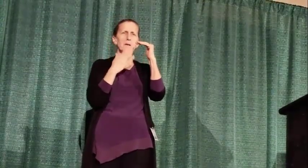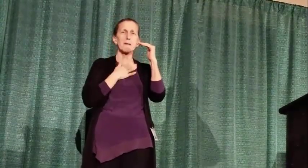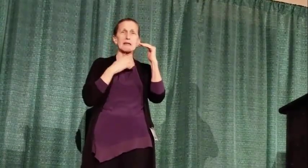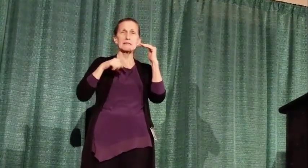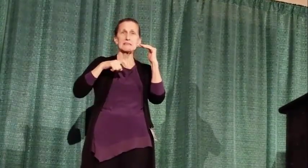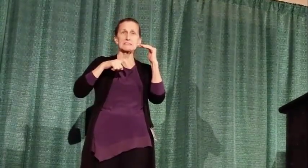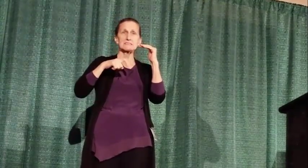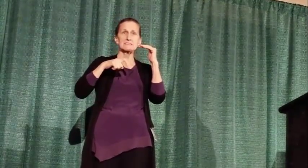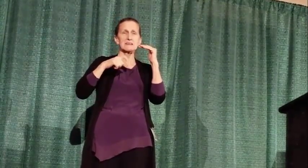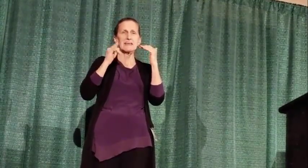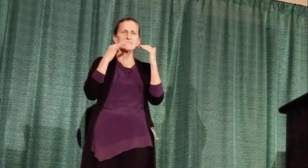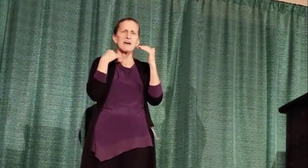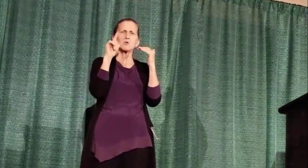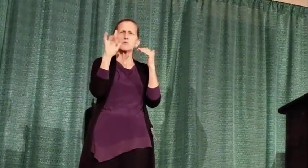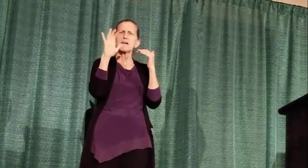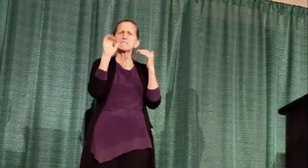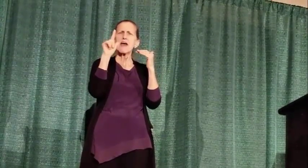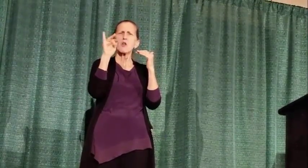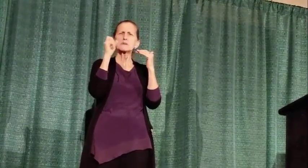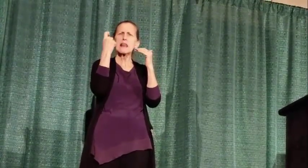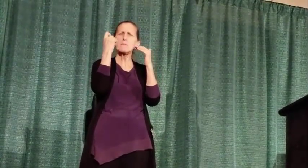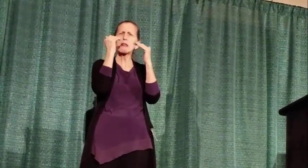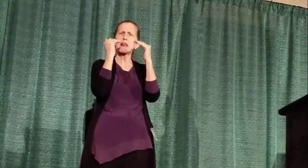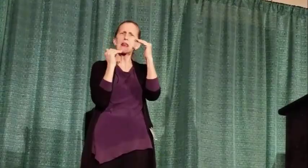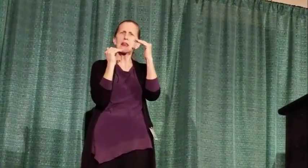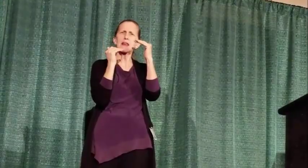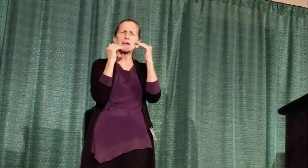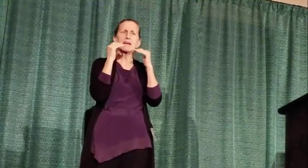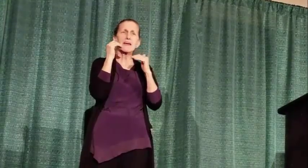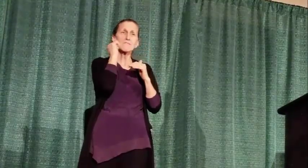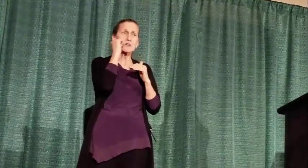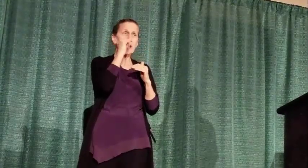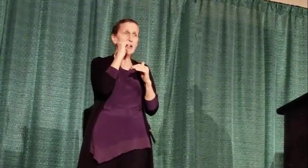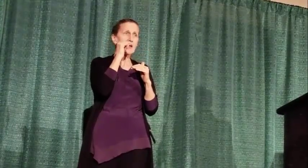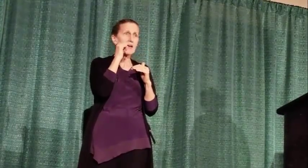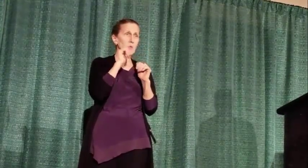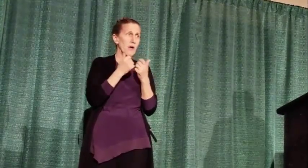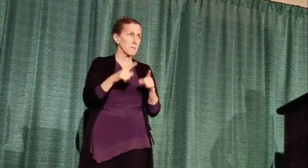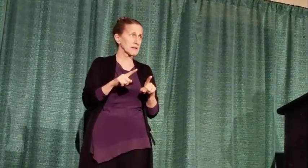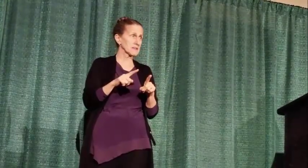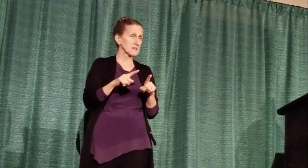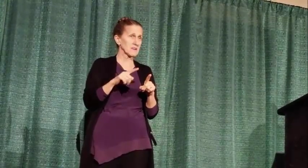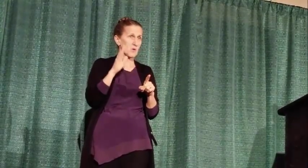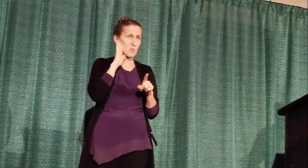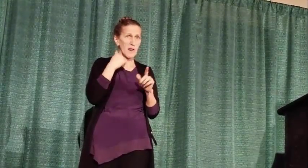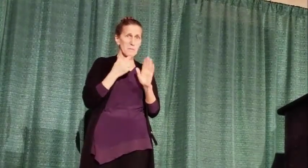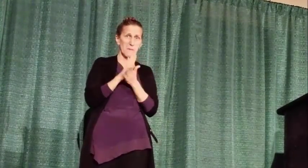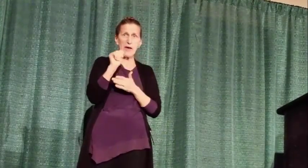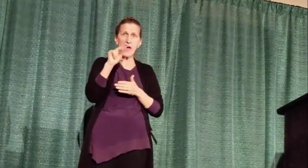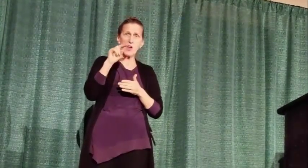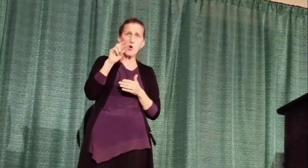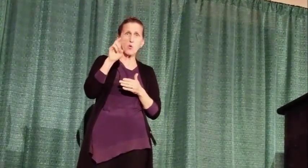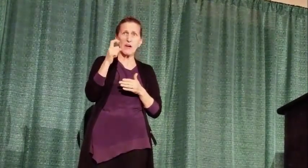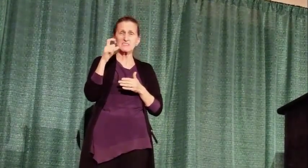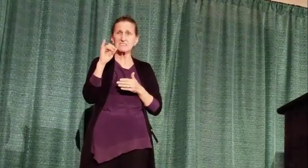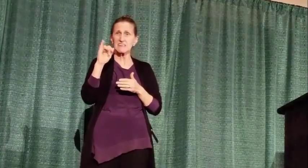Like 25 calories a day, 50 calories a day, just ate a little, too little each day. Then what would happen to me? Would I become anorexic? Would my bones become weaker?